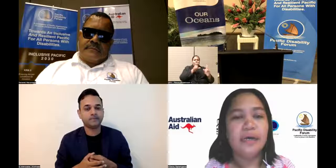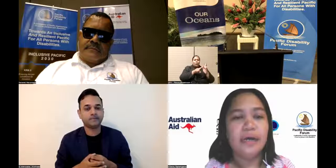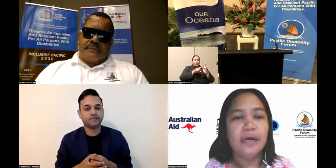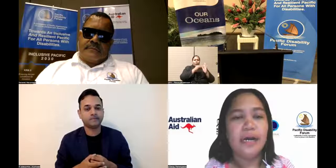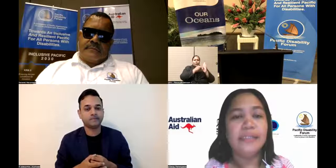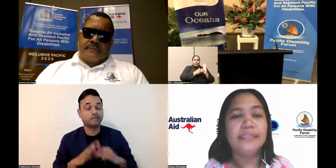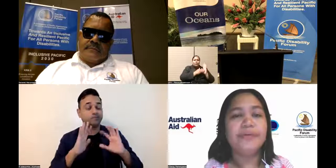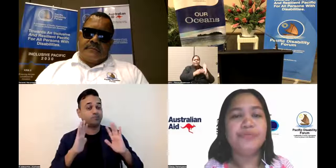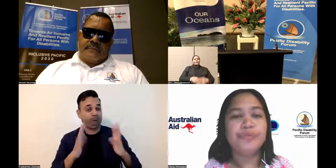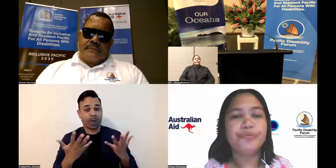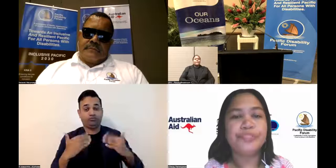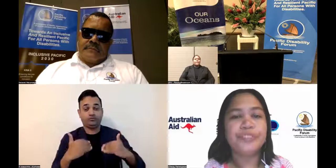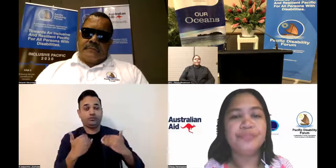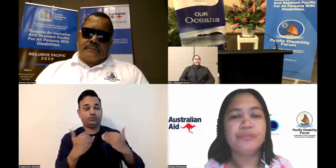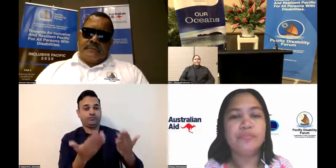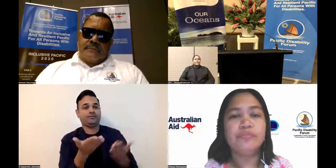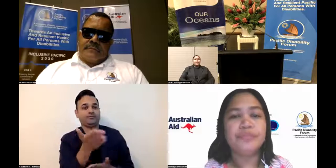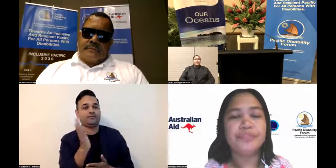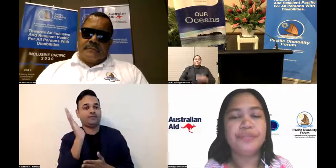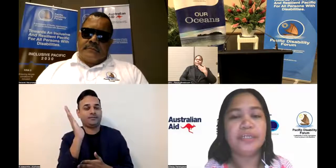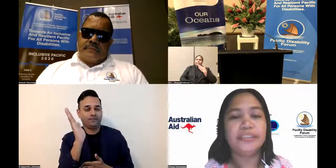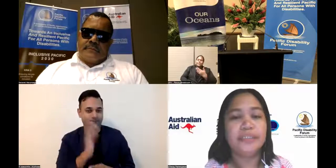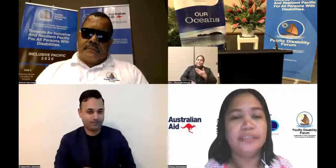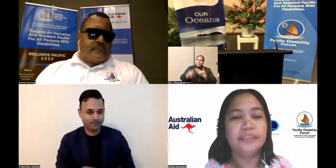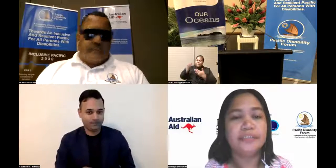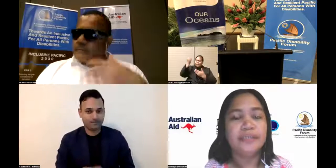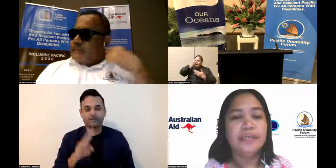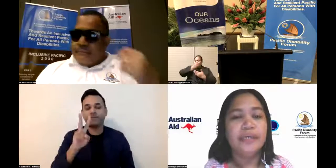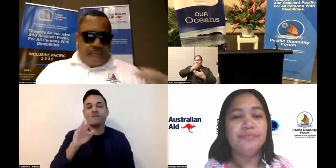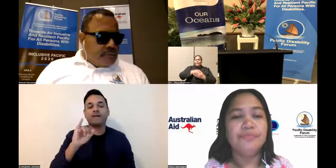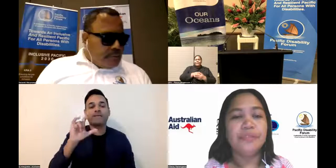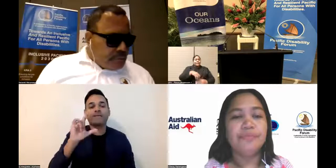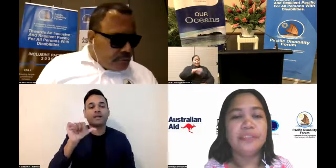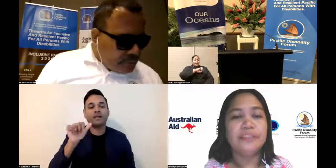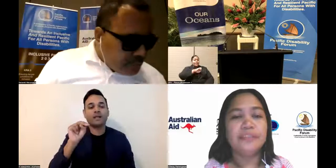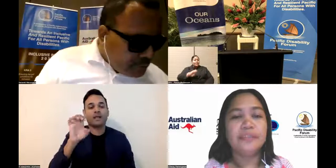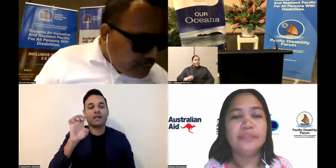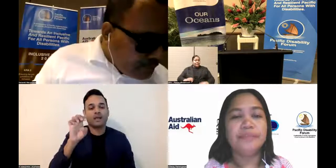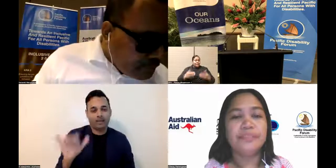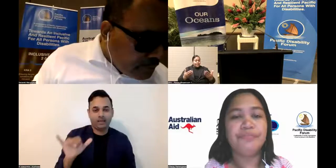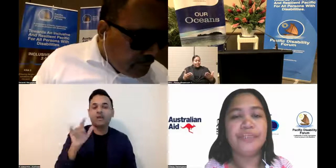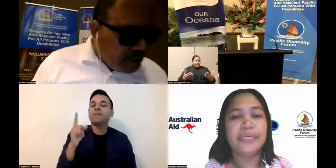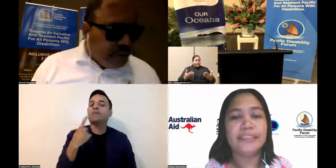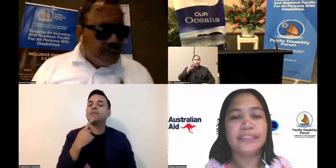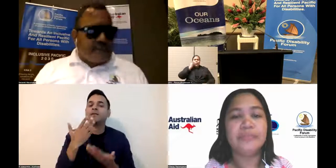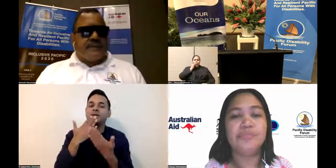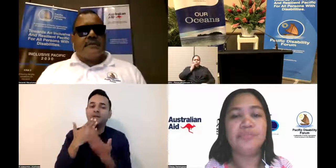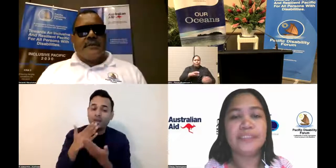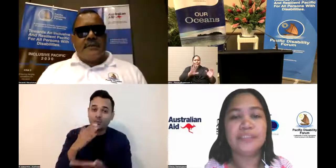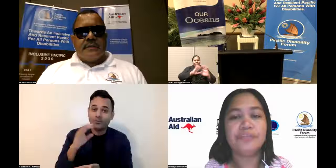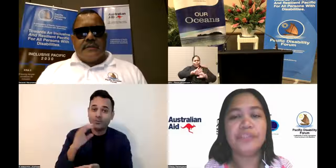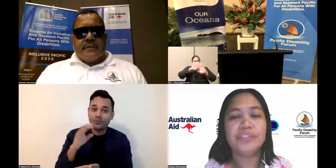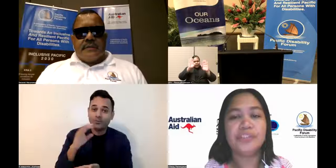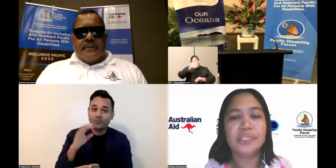Excellencies, Ali, and warm greetings from the Blue Pacific continent. In recent months, the Pacific has dealt